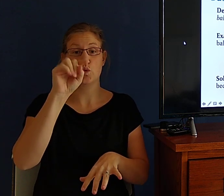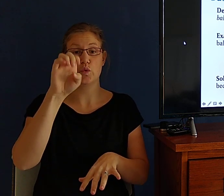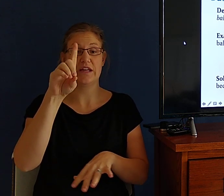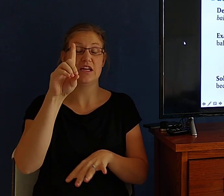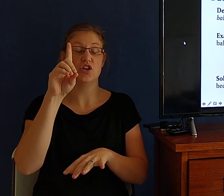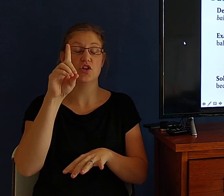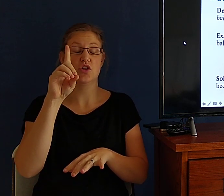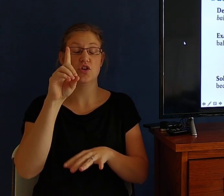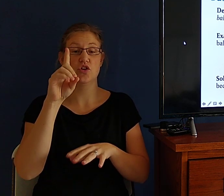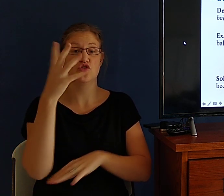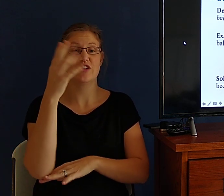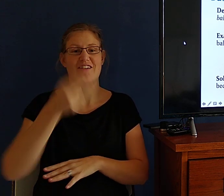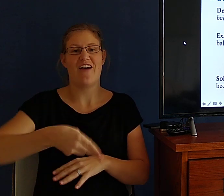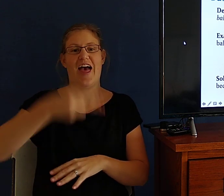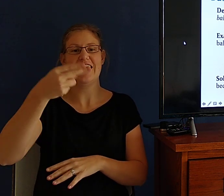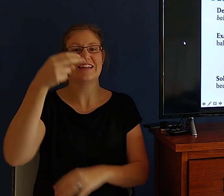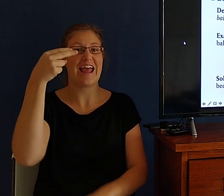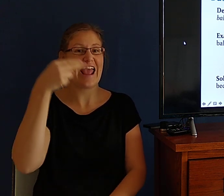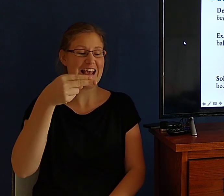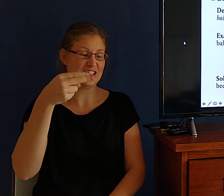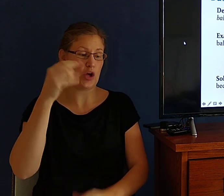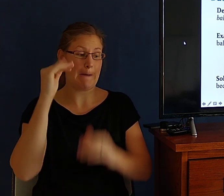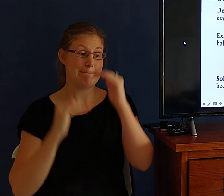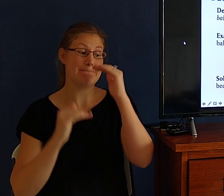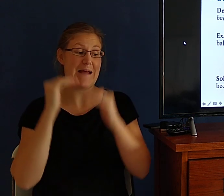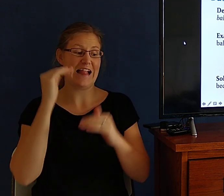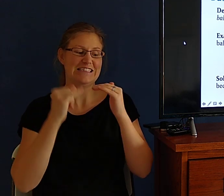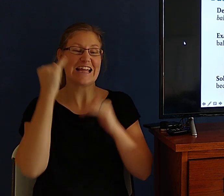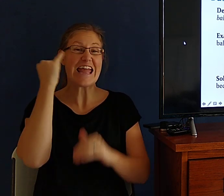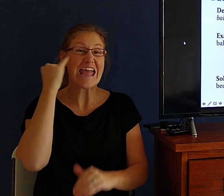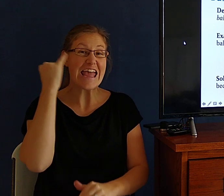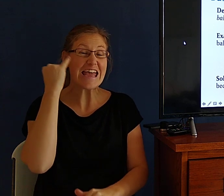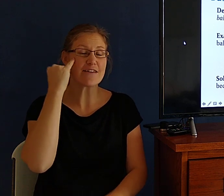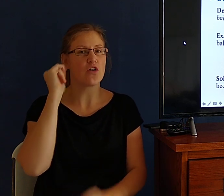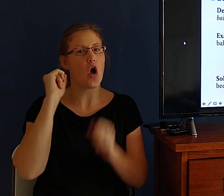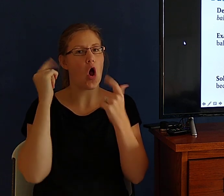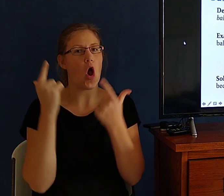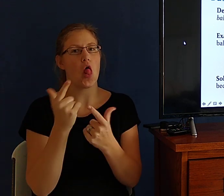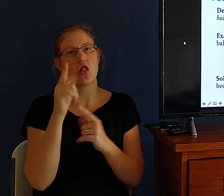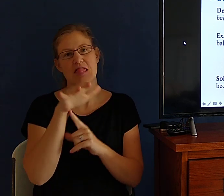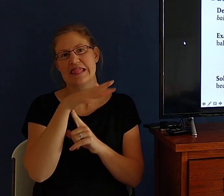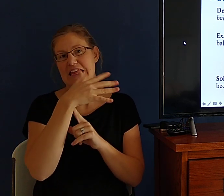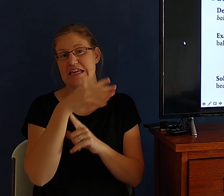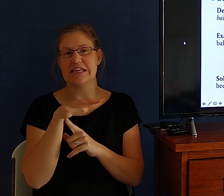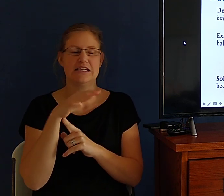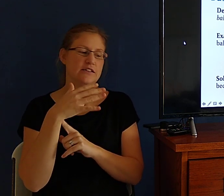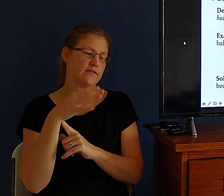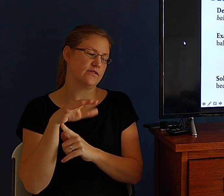height h is balanced if all leaves or all terminal